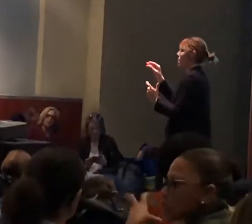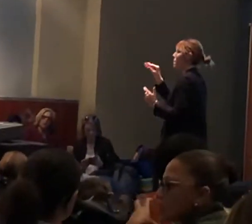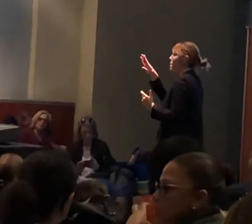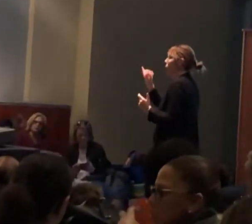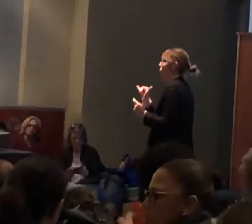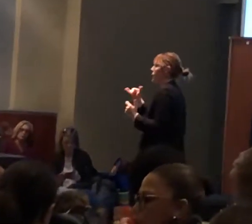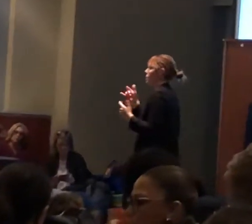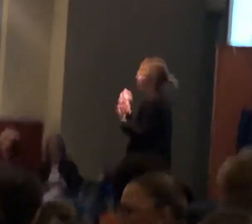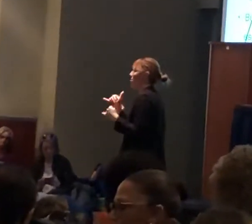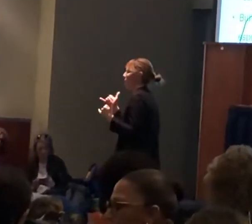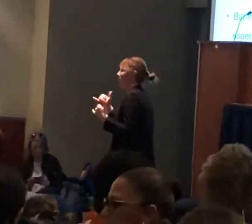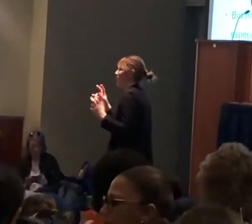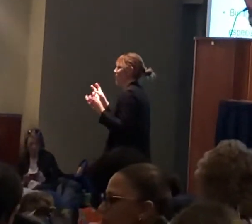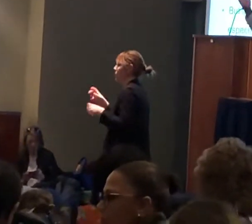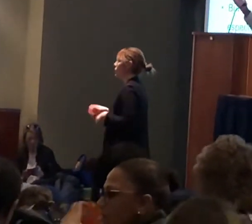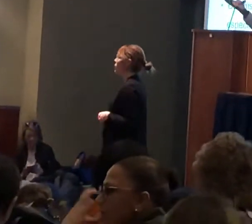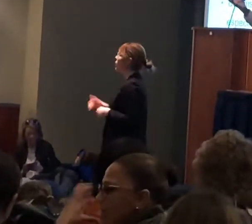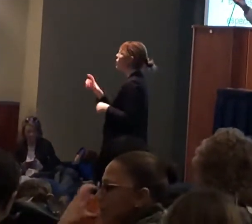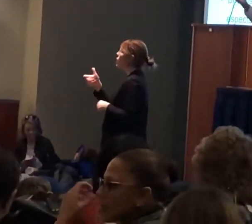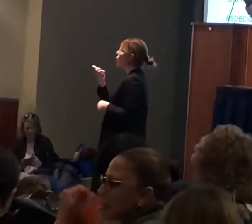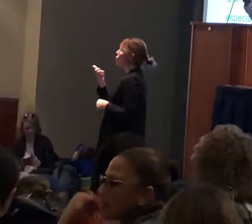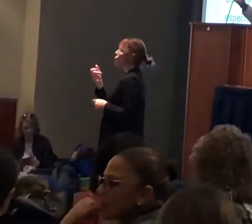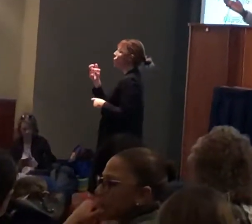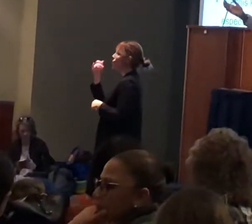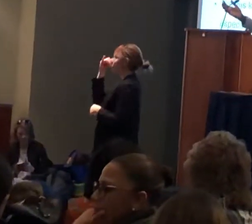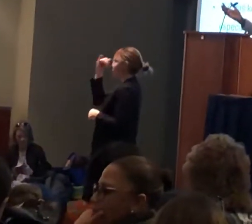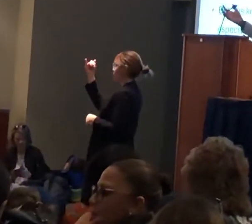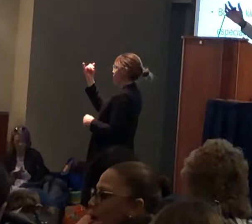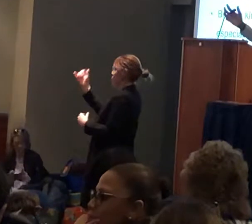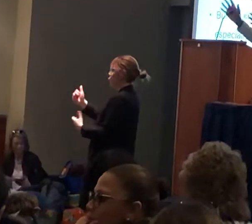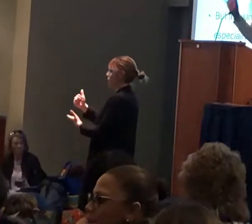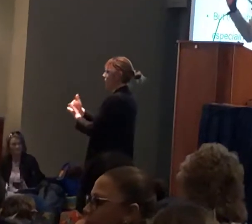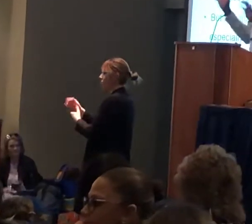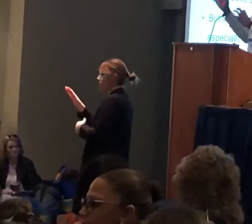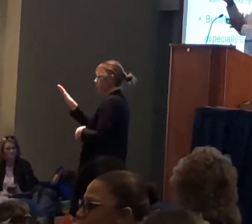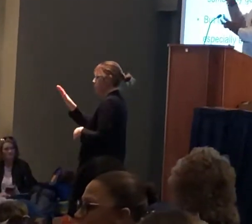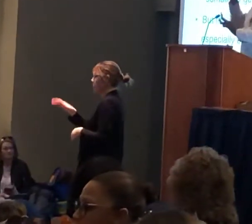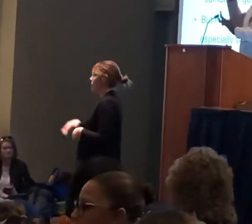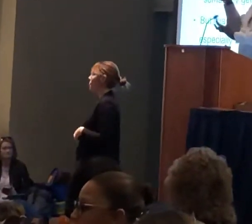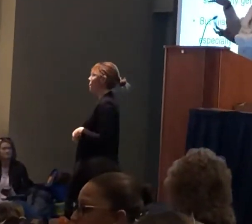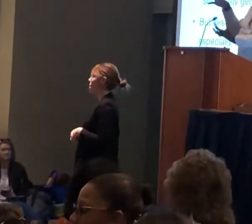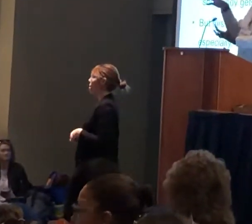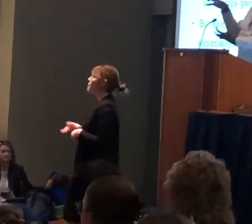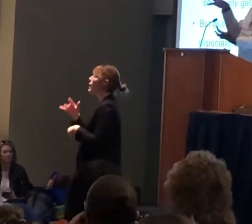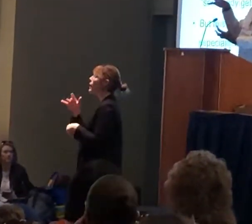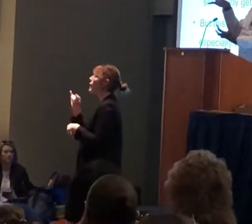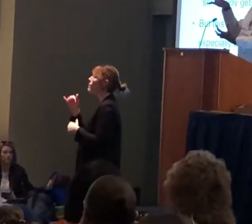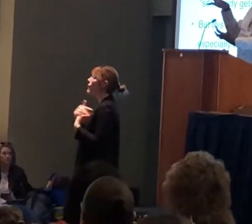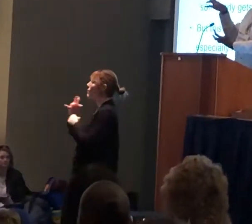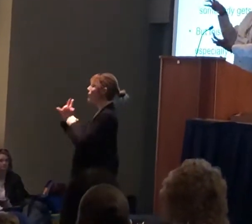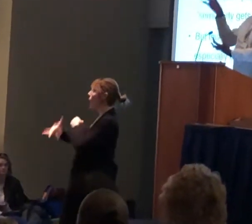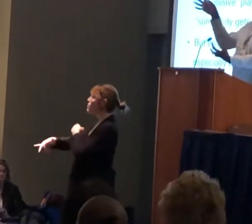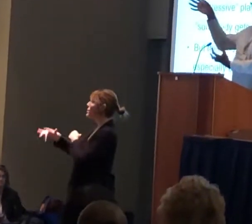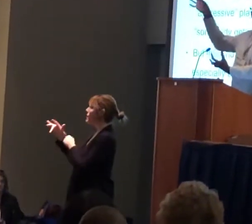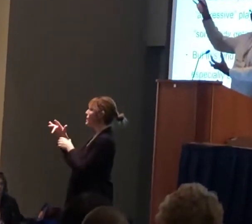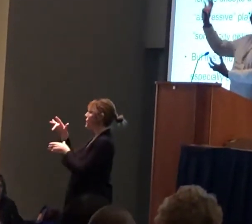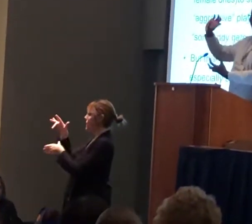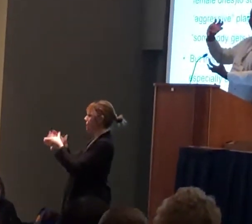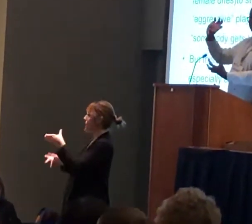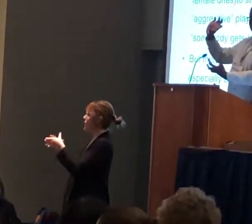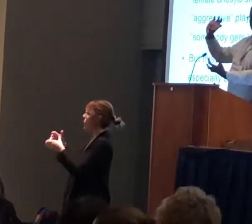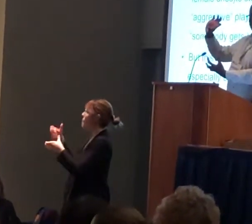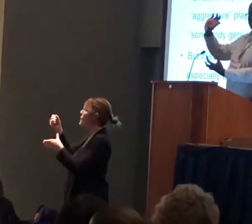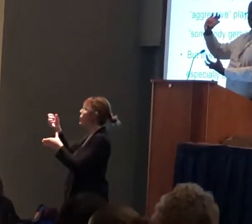Okay, so what you can, another thing that you can do to help with that is to take empty milk jugs, fill them